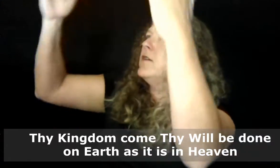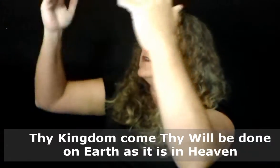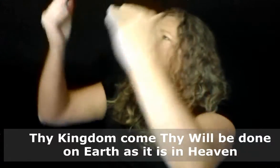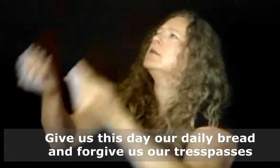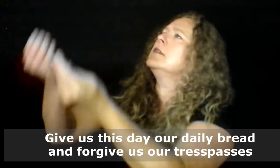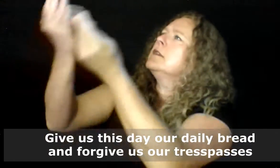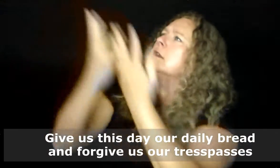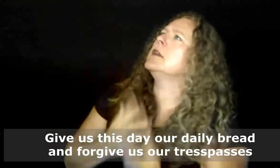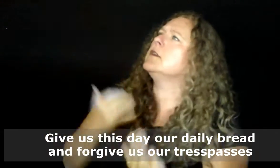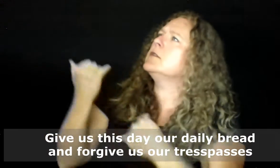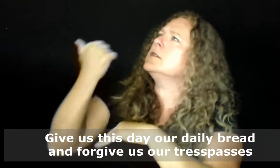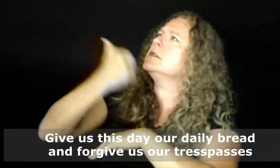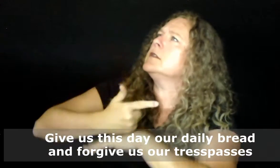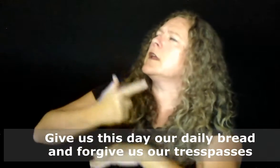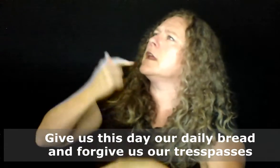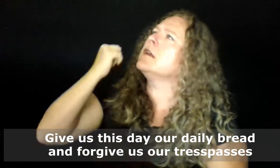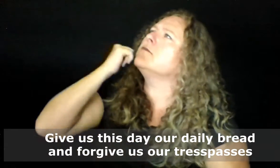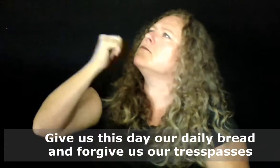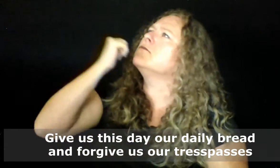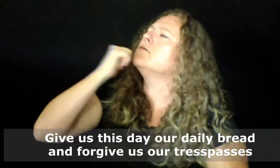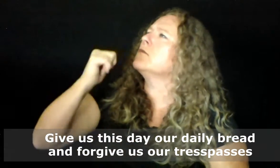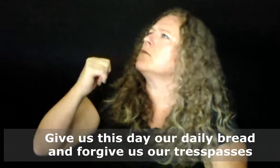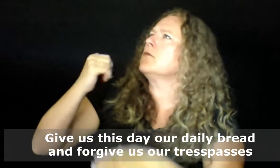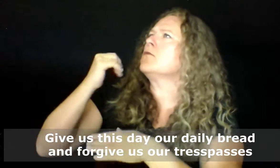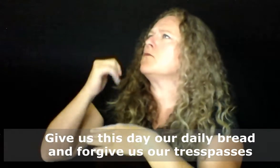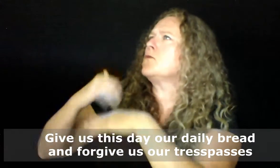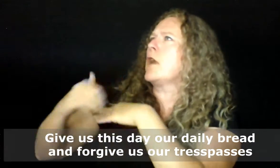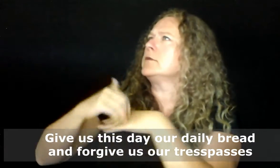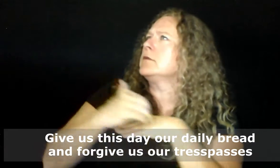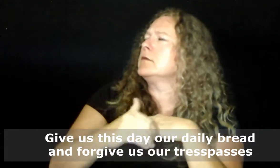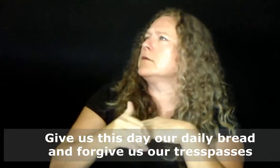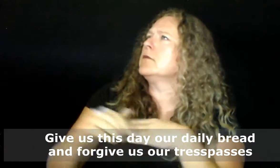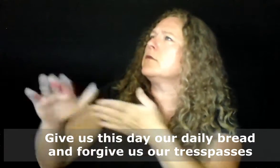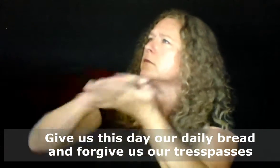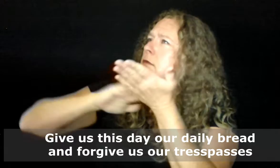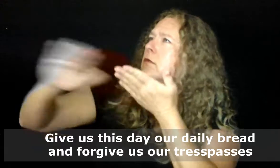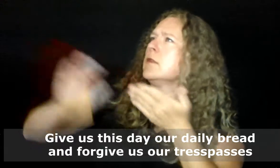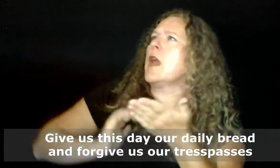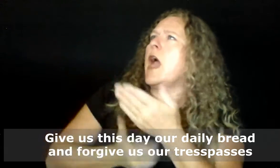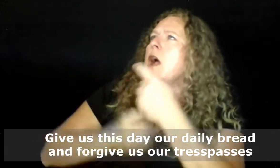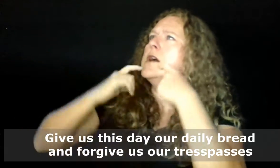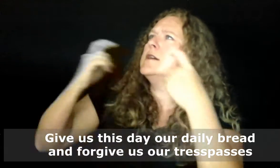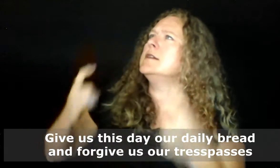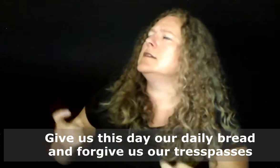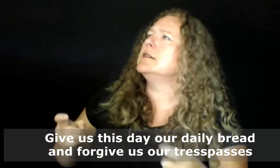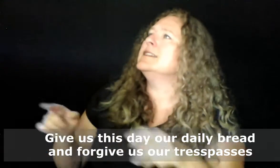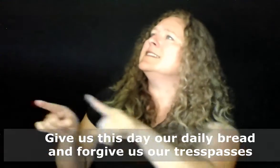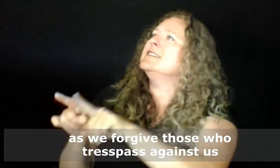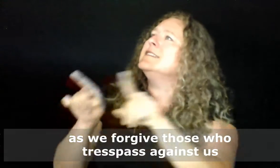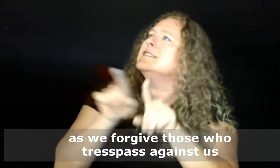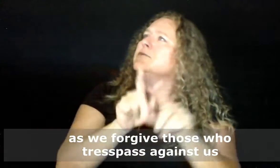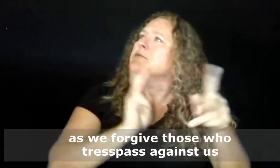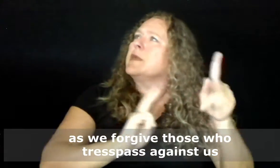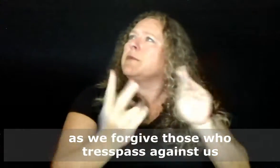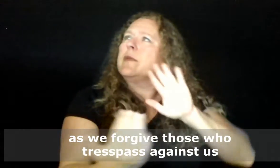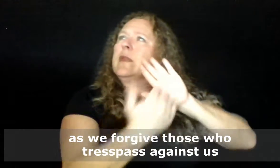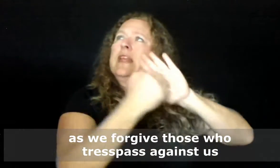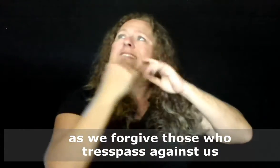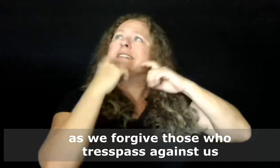bread, and forgive us our trespasses, as we forgive those who trespass against us. And lead us